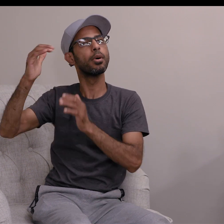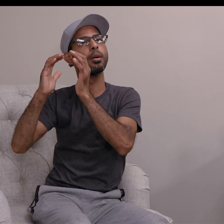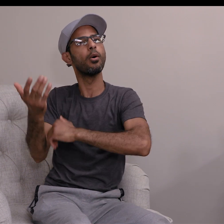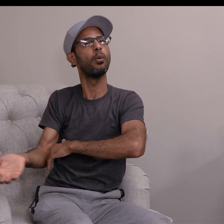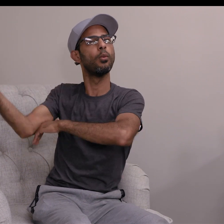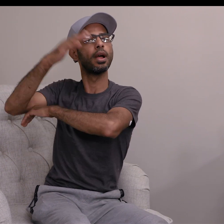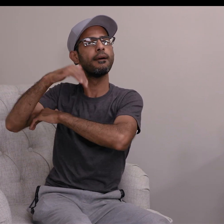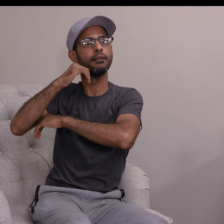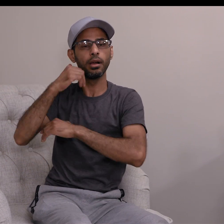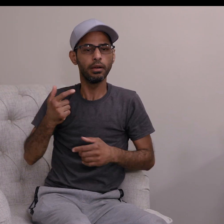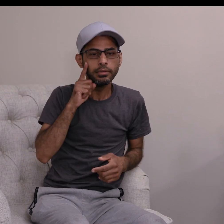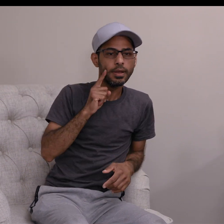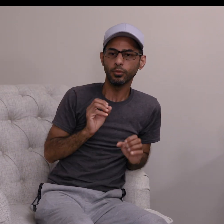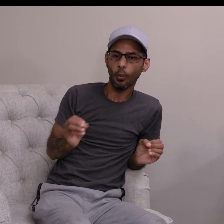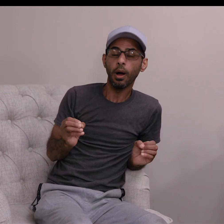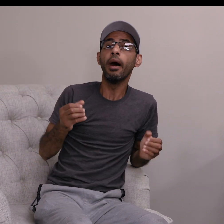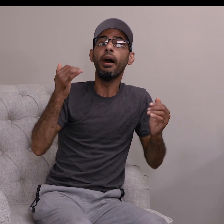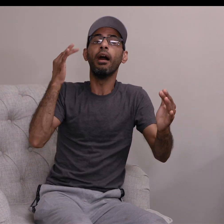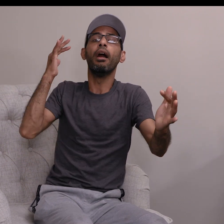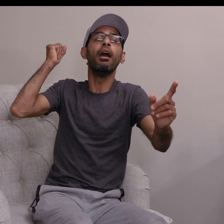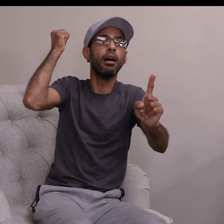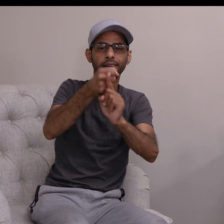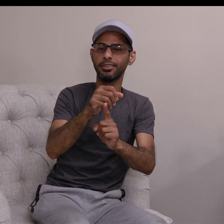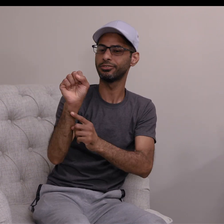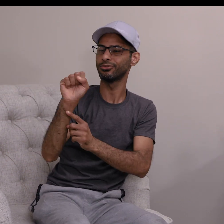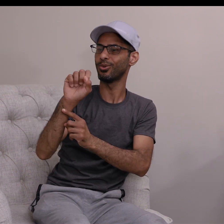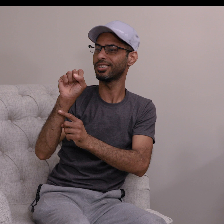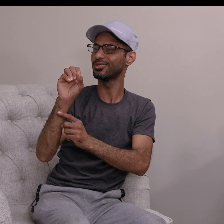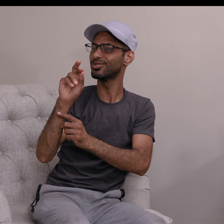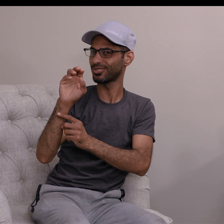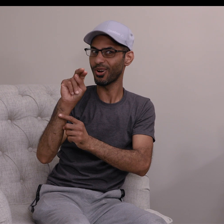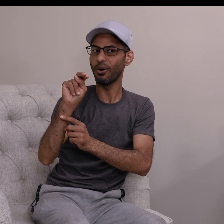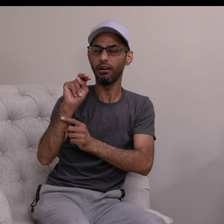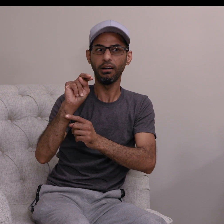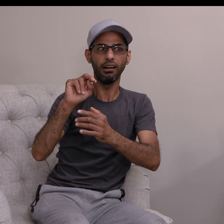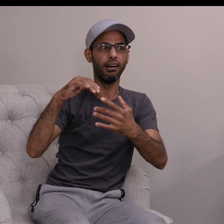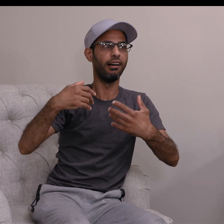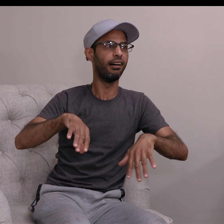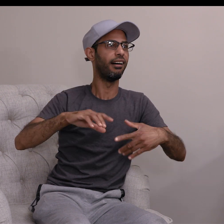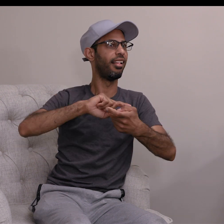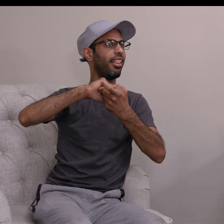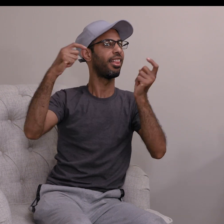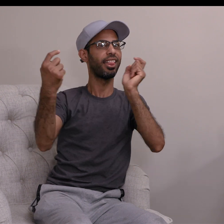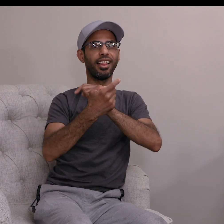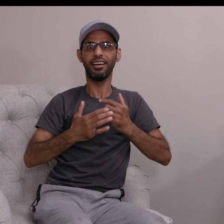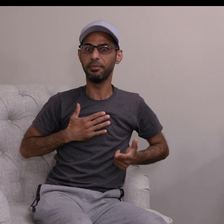talk on the phone all day if they wanted to. Every day if they wanted to. Deaf person couldn't. In comes Sorensen. Oh, what